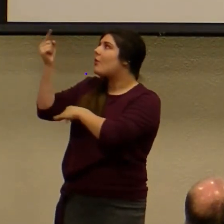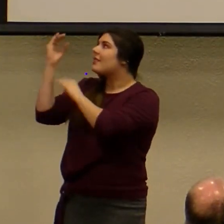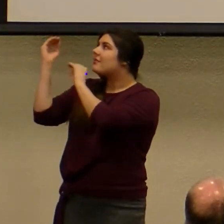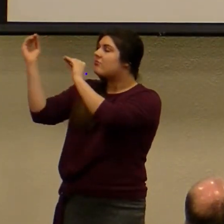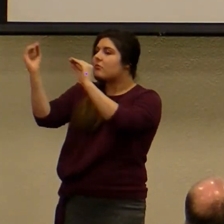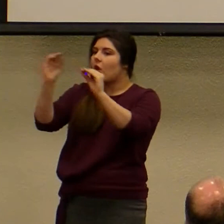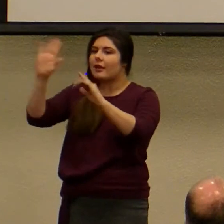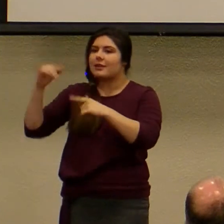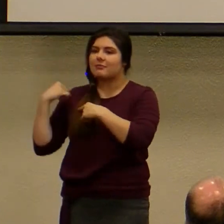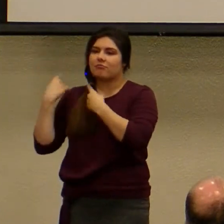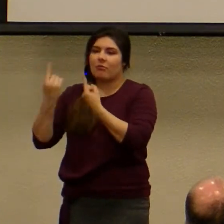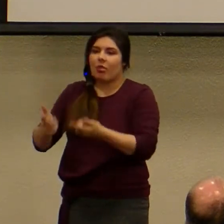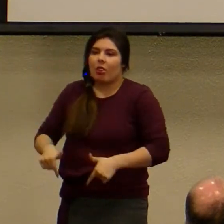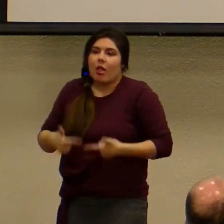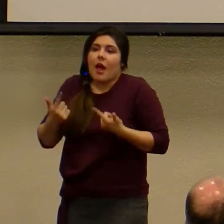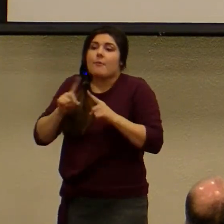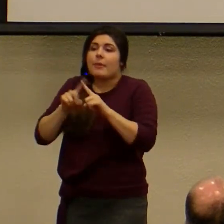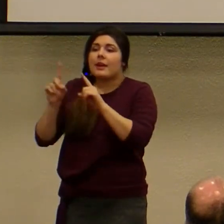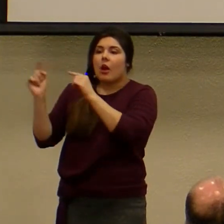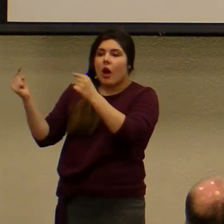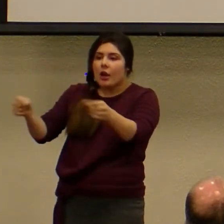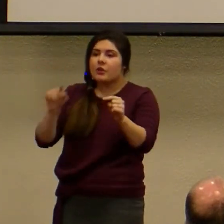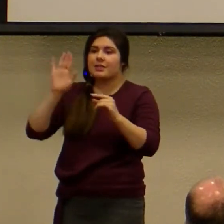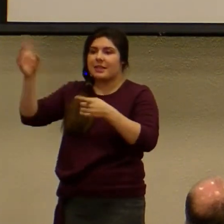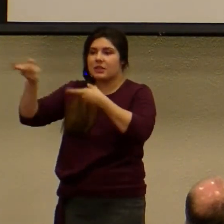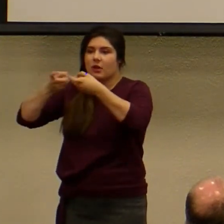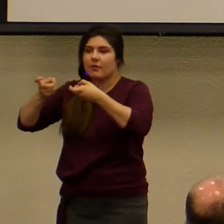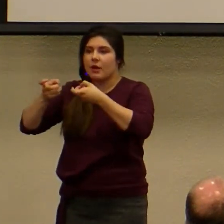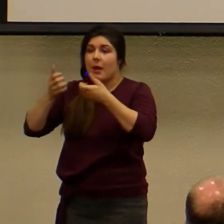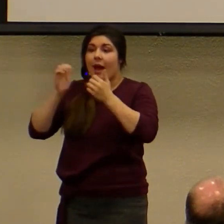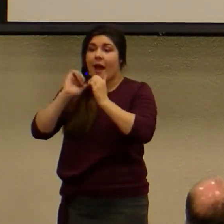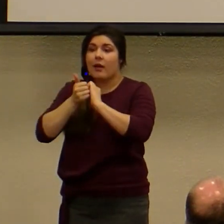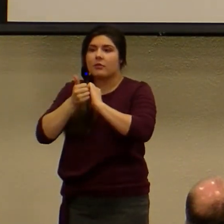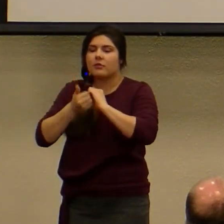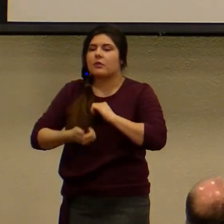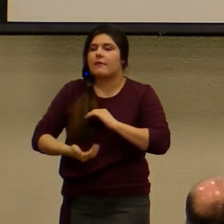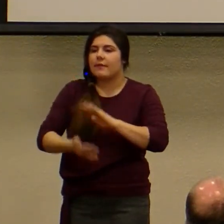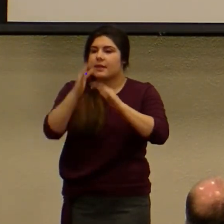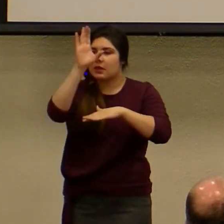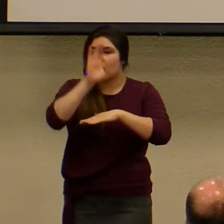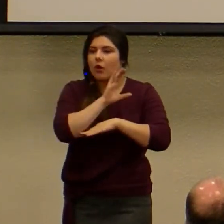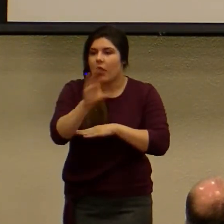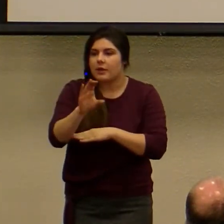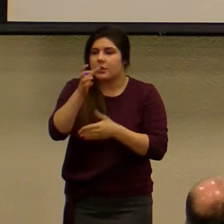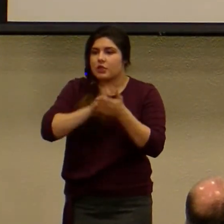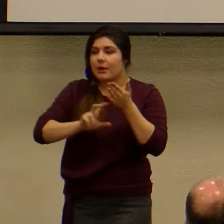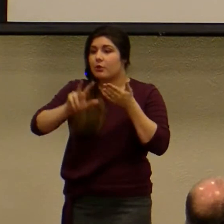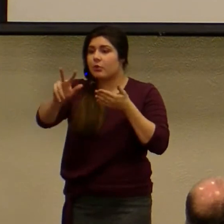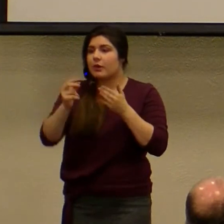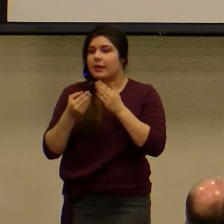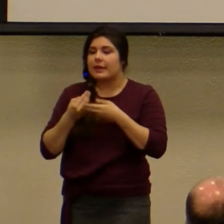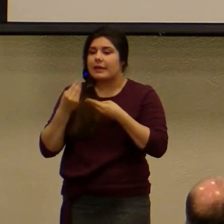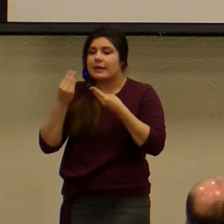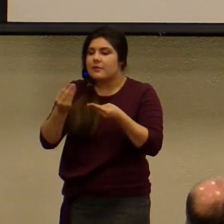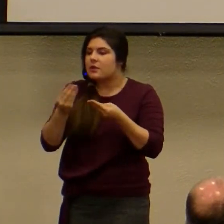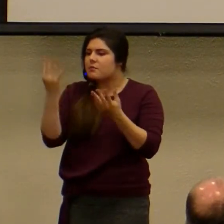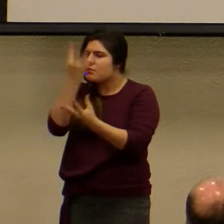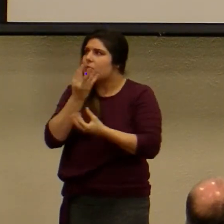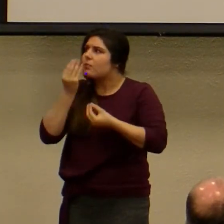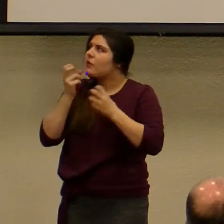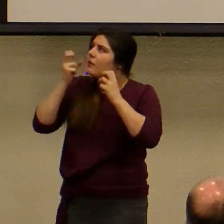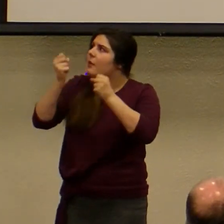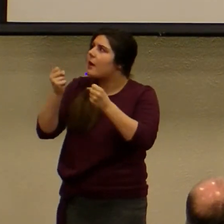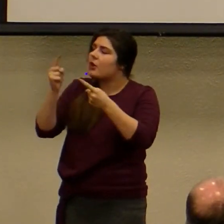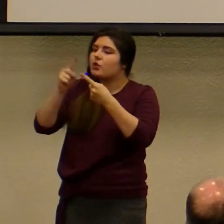his entire lifetime, but he argues his sovereignty by the way he faces the cross. In chapter 3, he would give this beautiful power